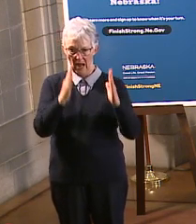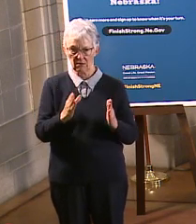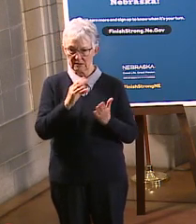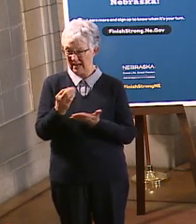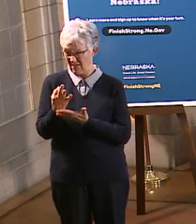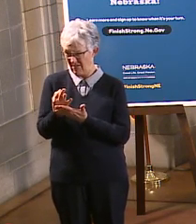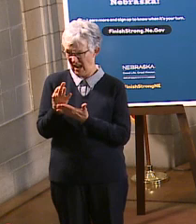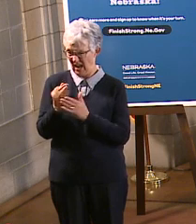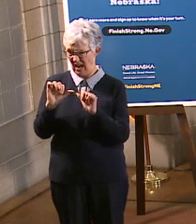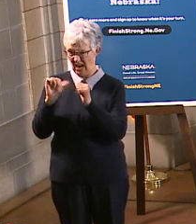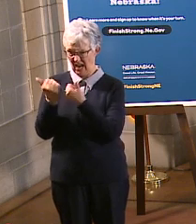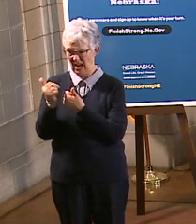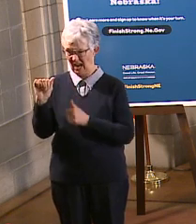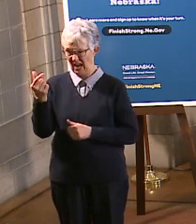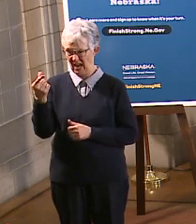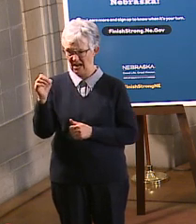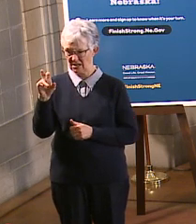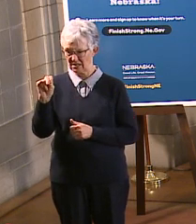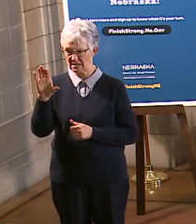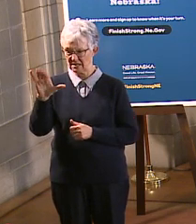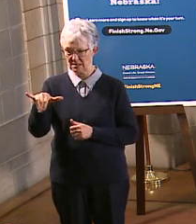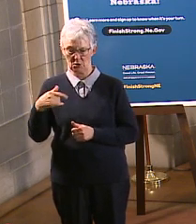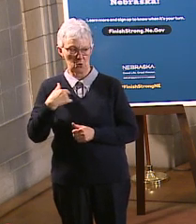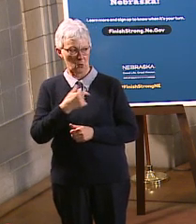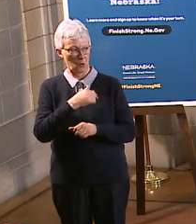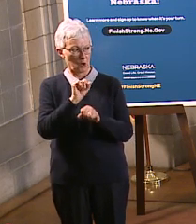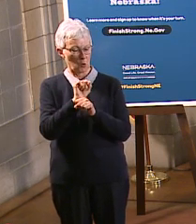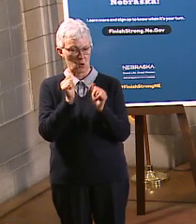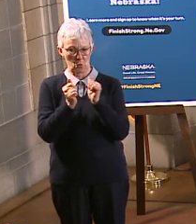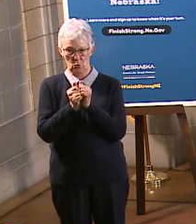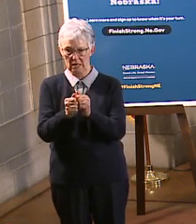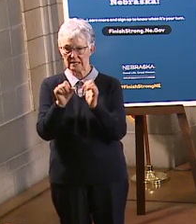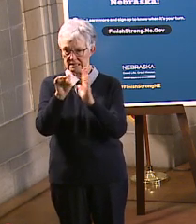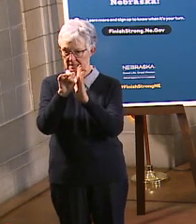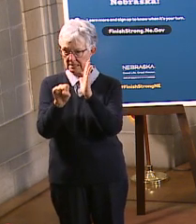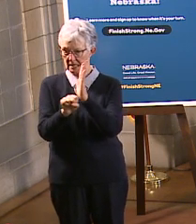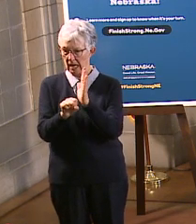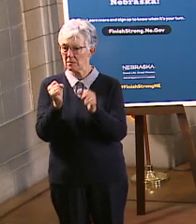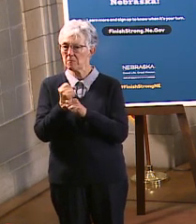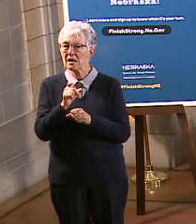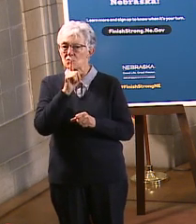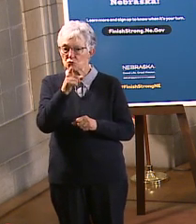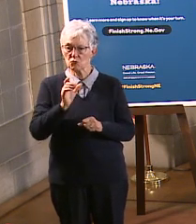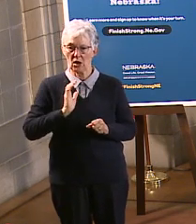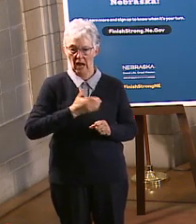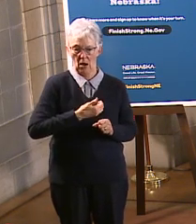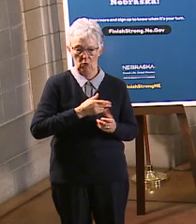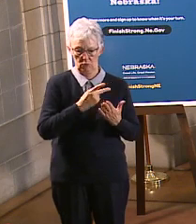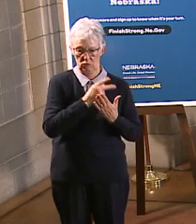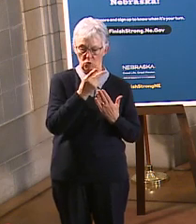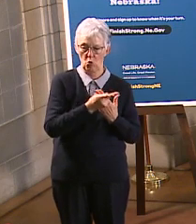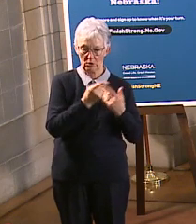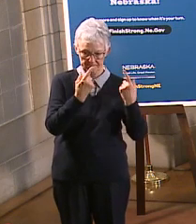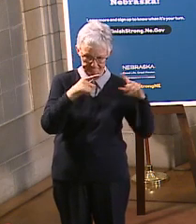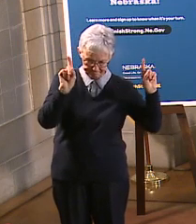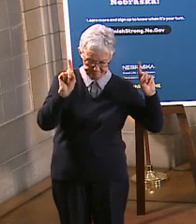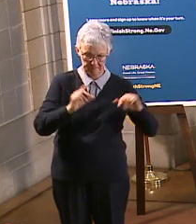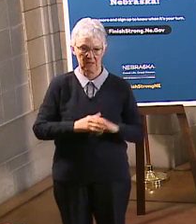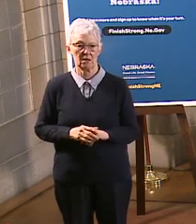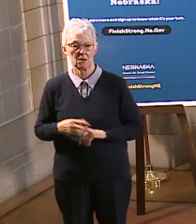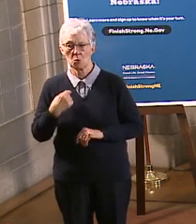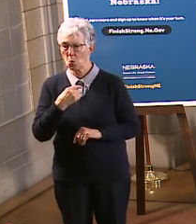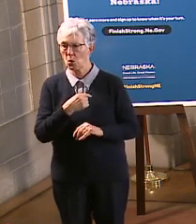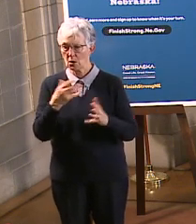it's appropriate that we work in partnership with the state to ensure the success of this program. It's our commitment to quickly communicate